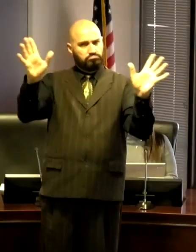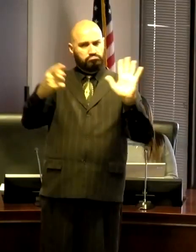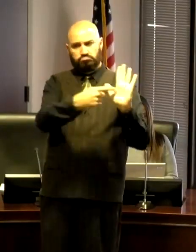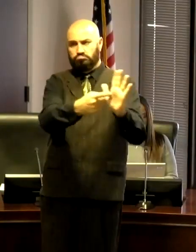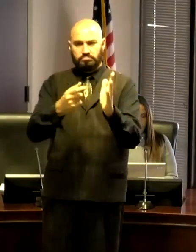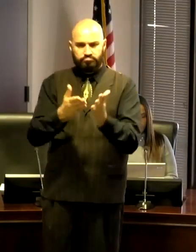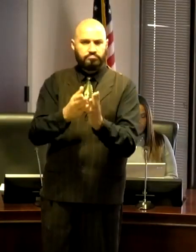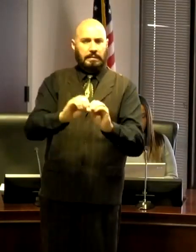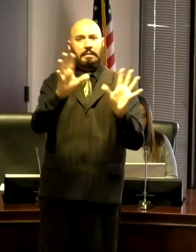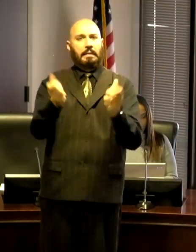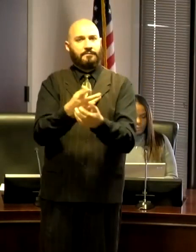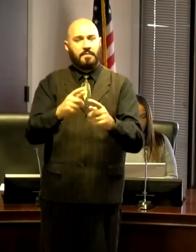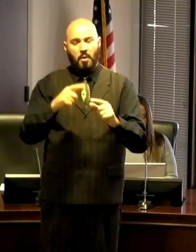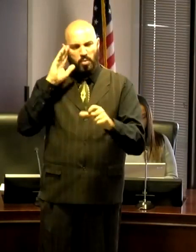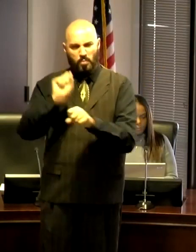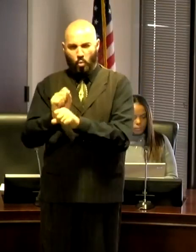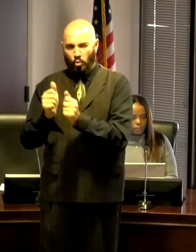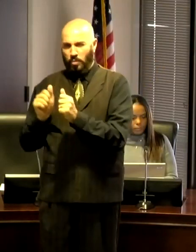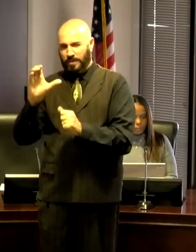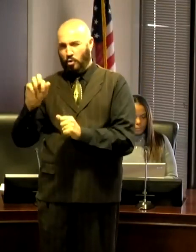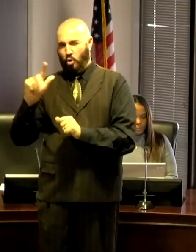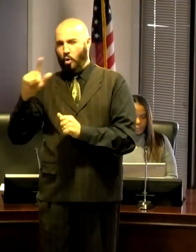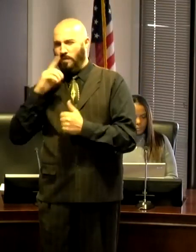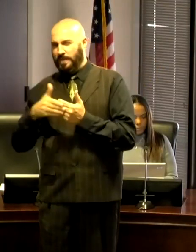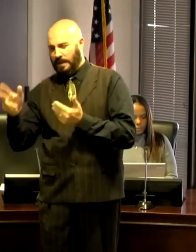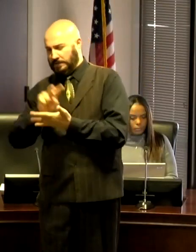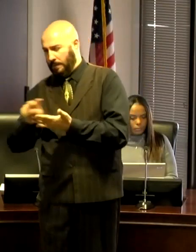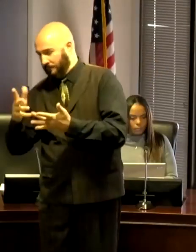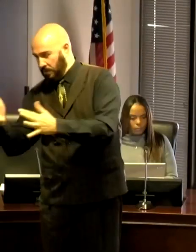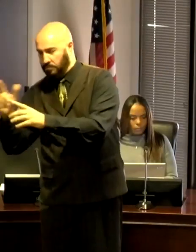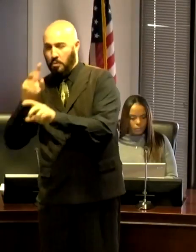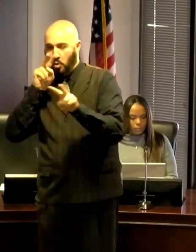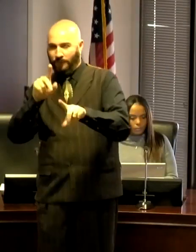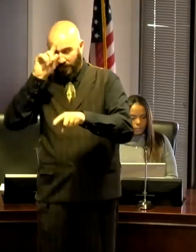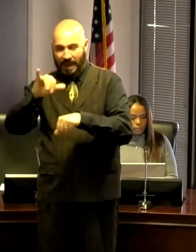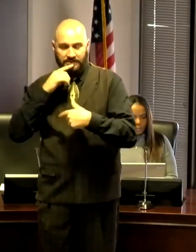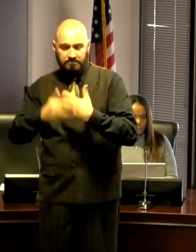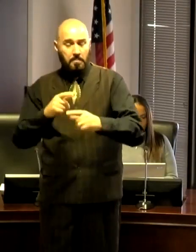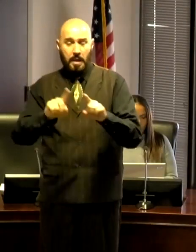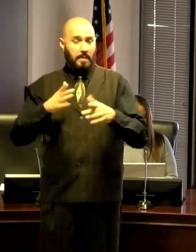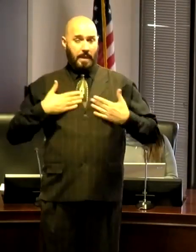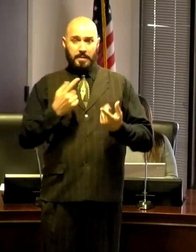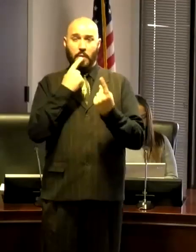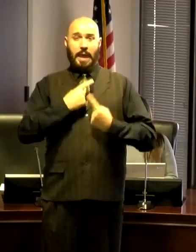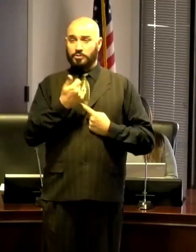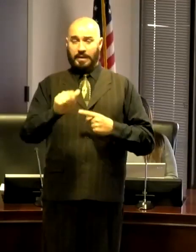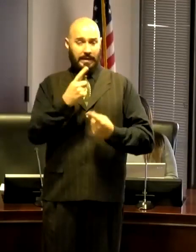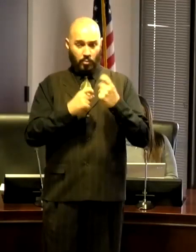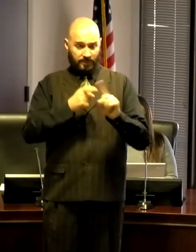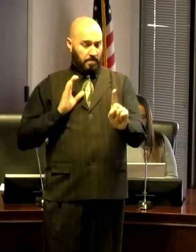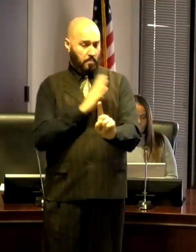next couple of weeks. And so we'll continue to share updates as that work progresses. But happy to answer any questions from the board, Mr. Chairman, but that would conclude my